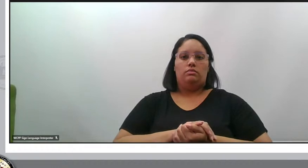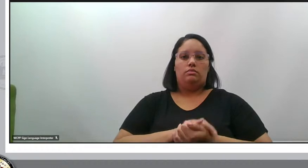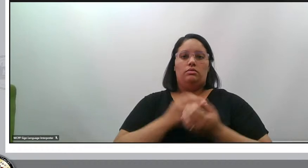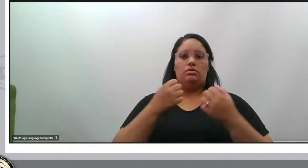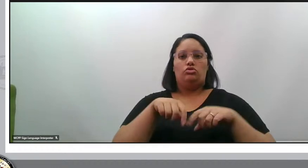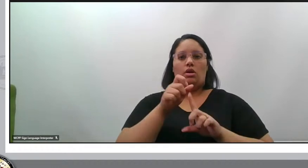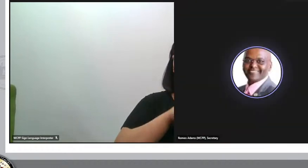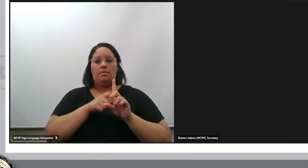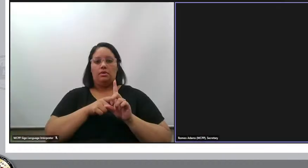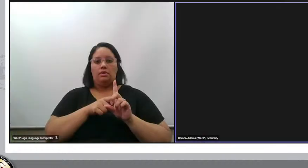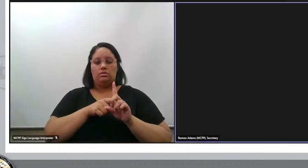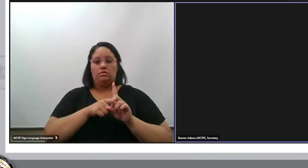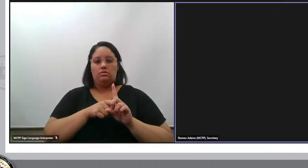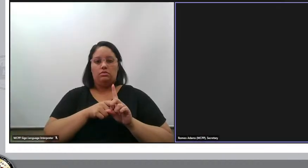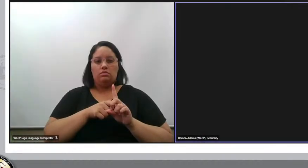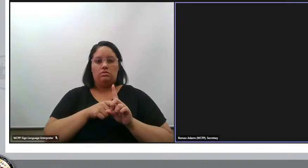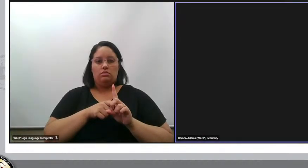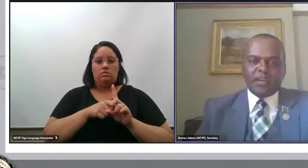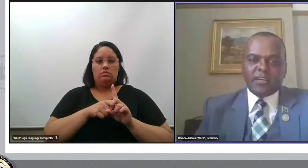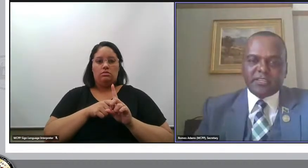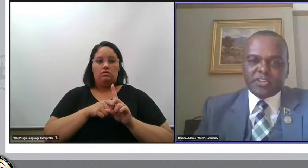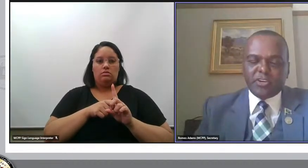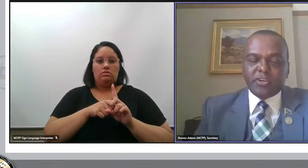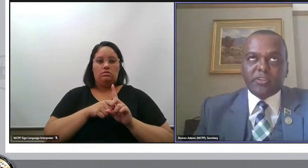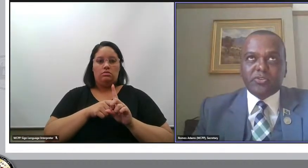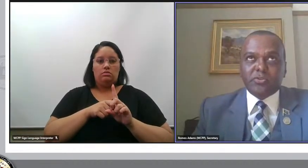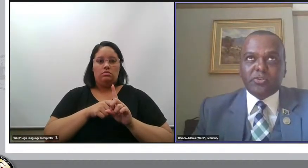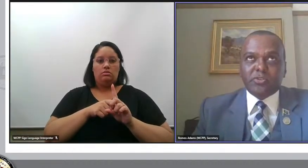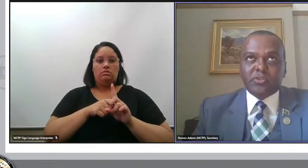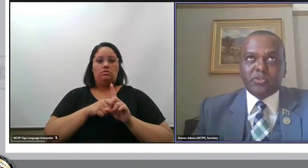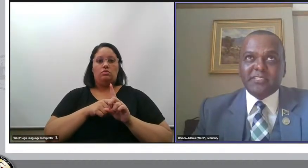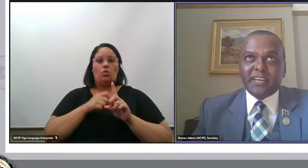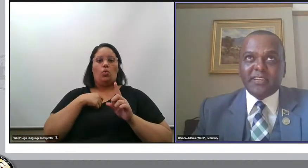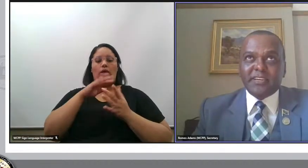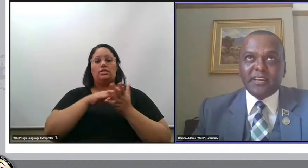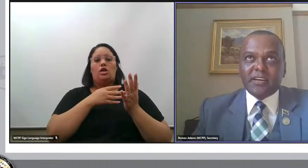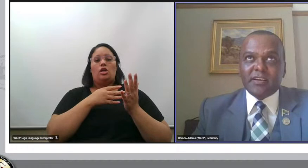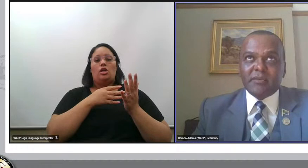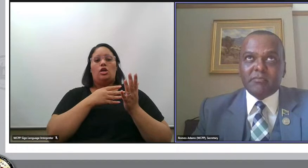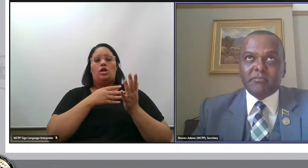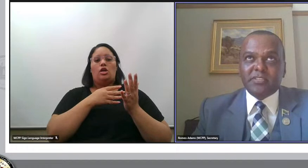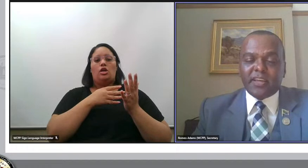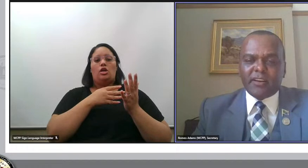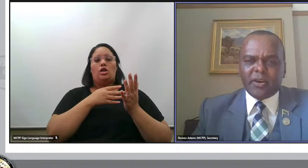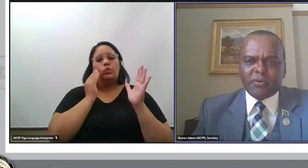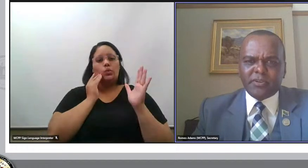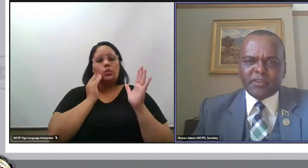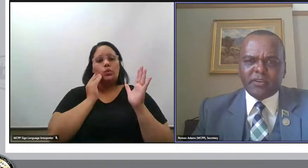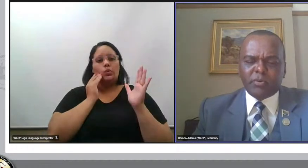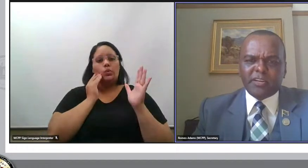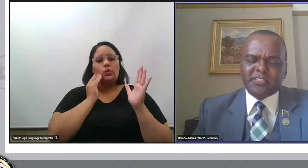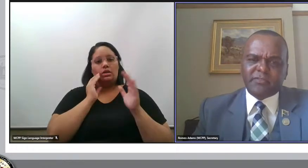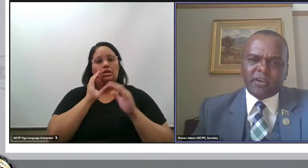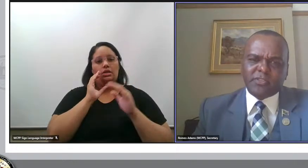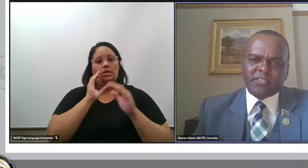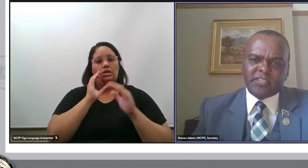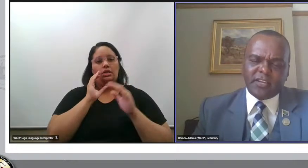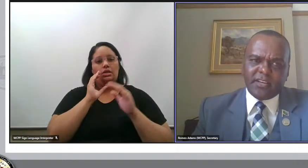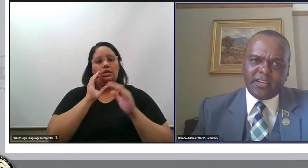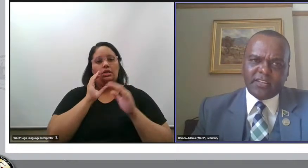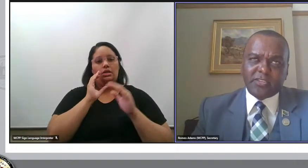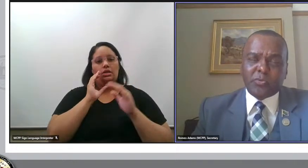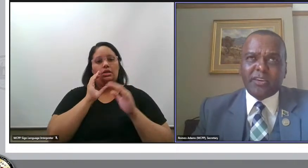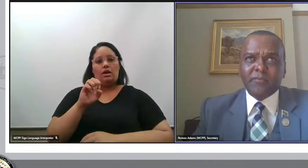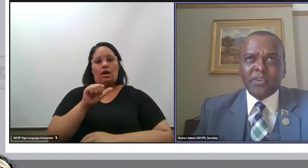Chairperson, the CPA Africa Conference is scheduled to take place in Sierra Leone. I think we received